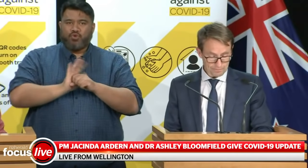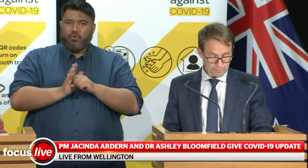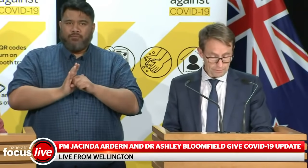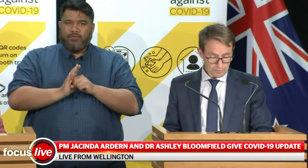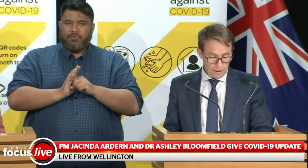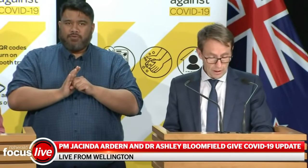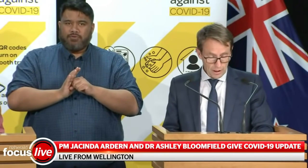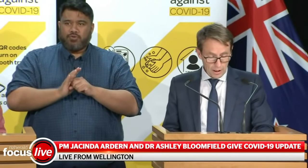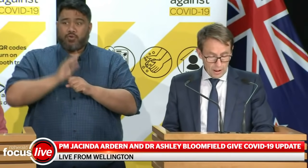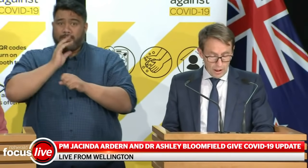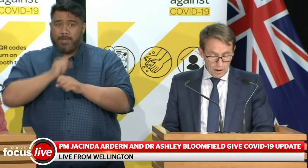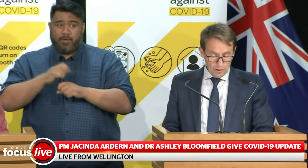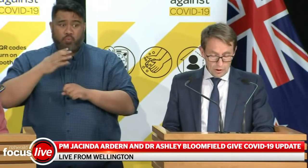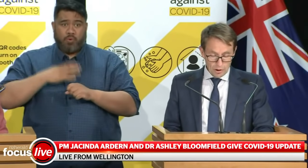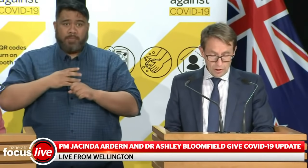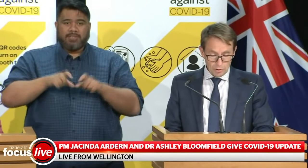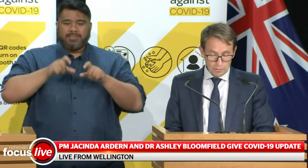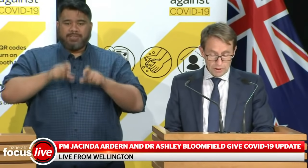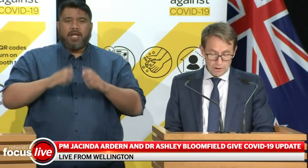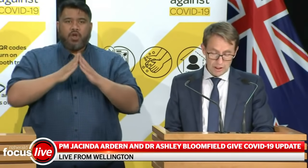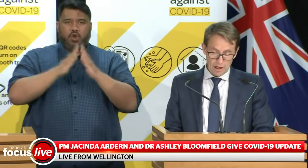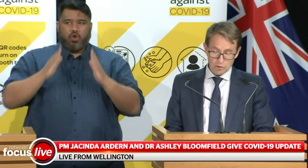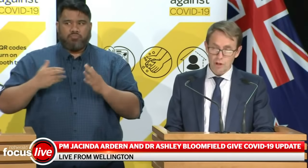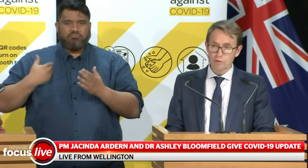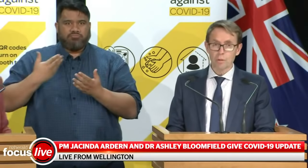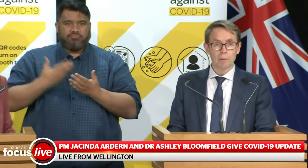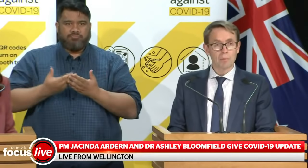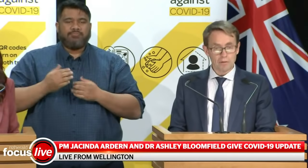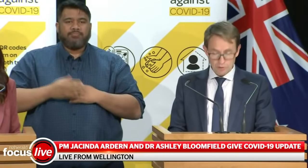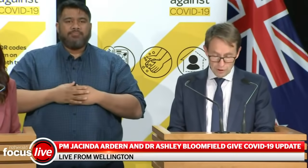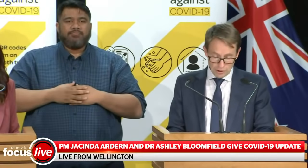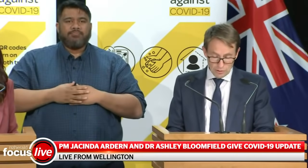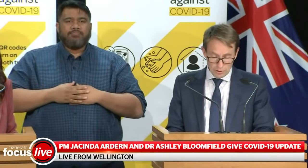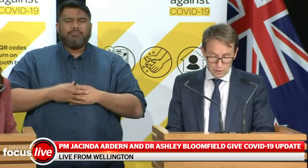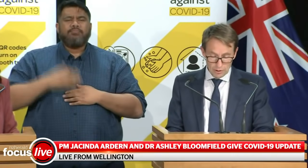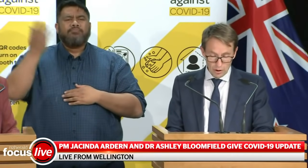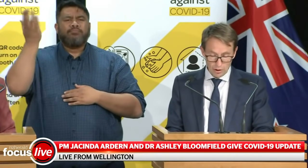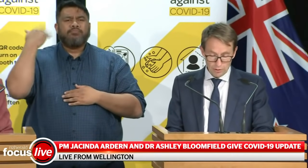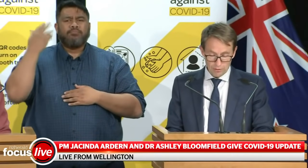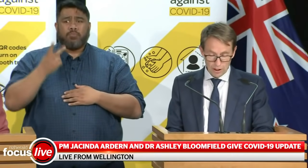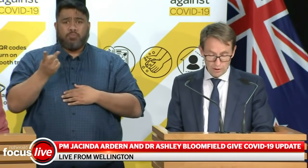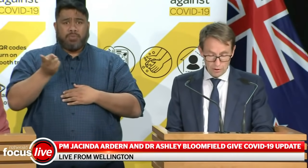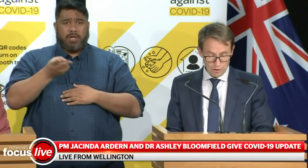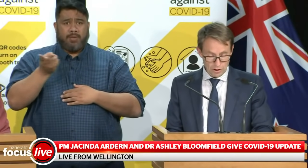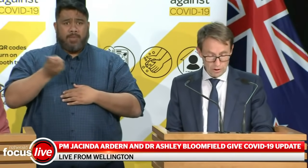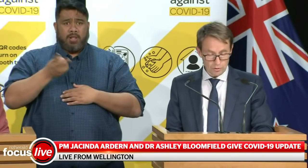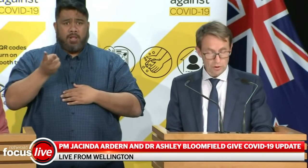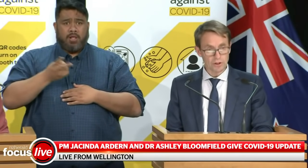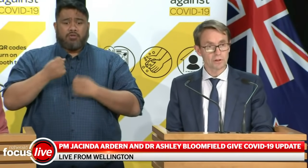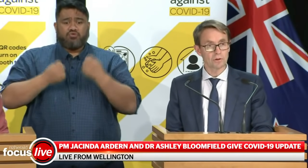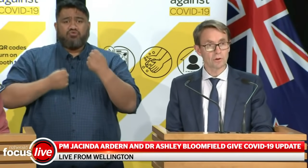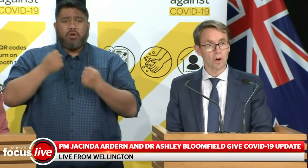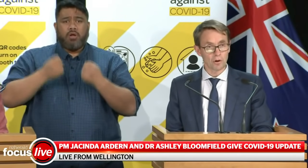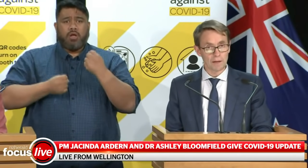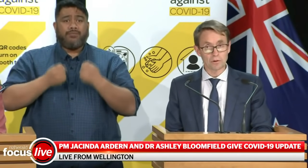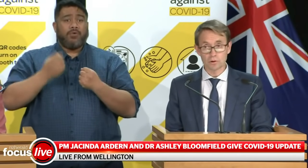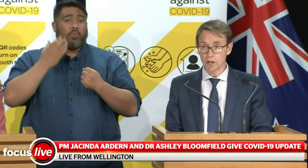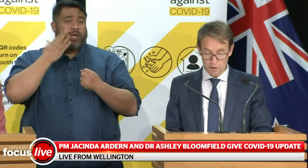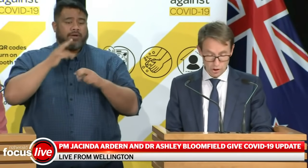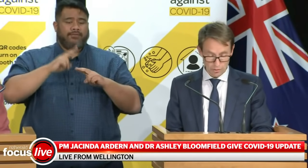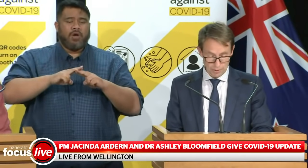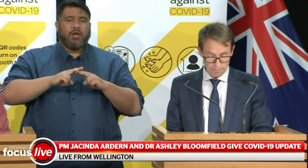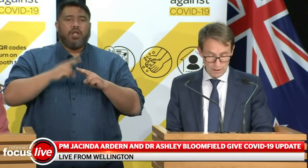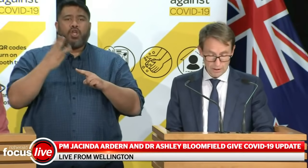point. On their earlier movements, the couple travelled by private vehicle on Friday the 13th of August to